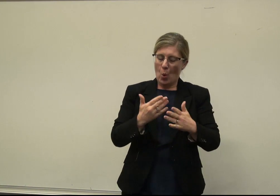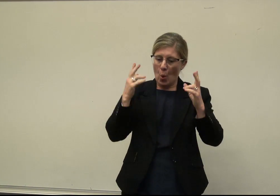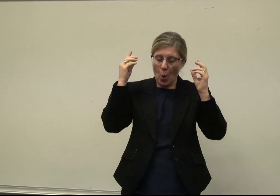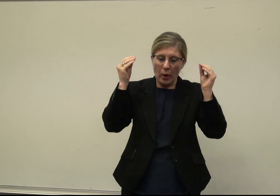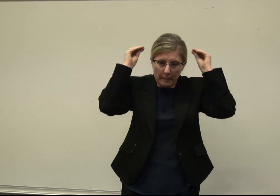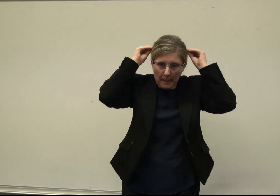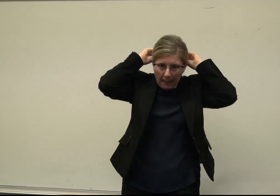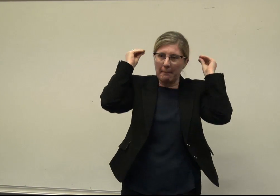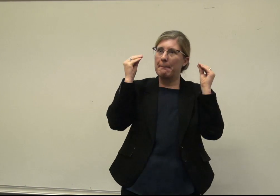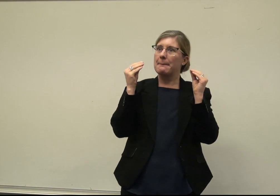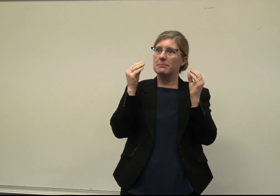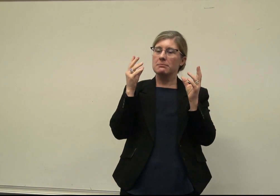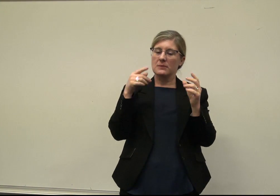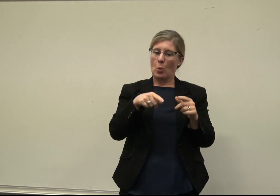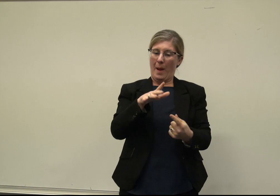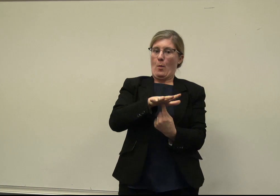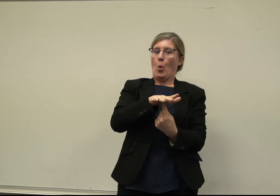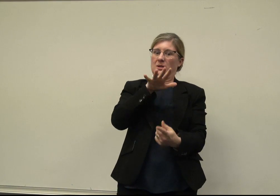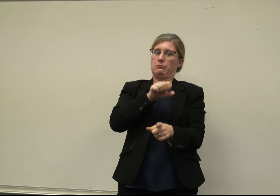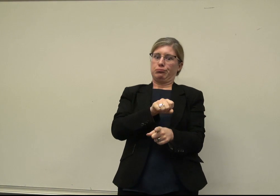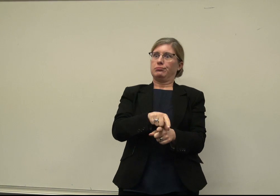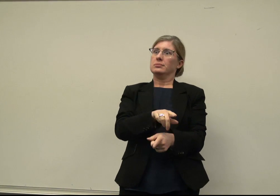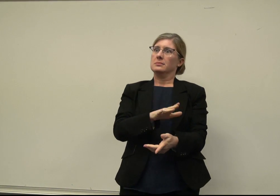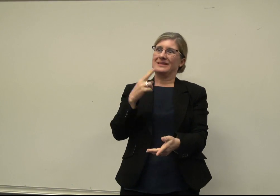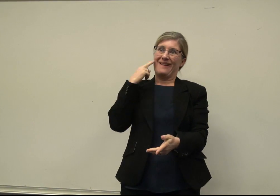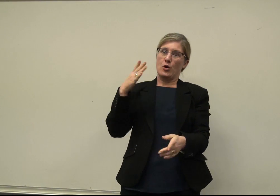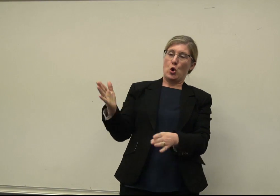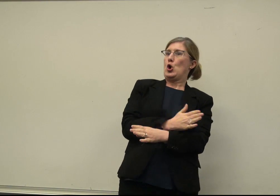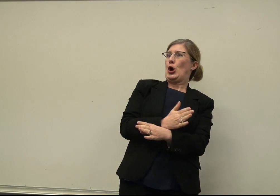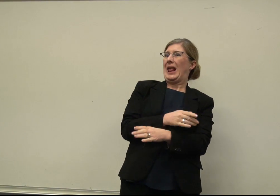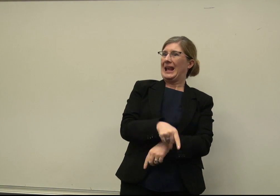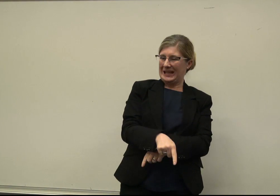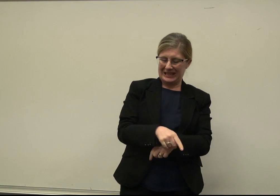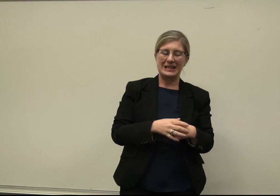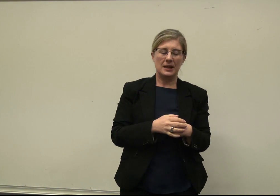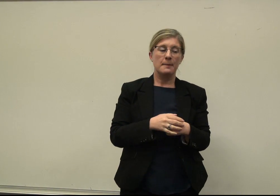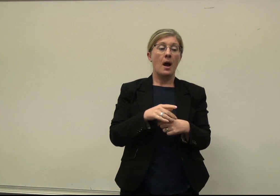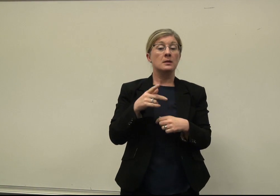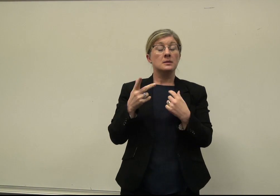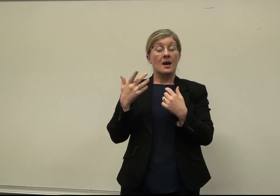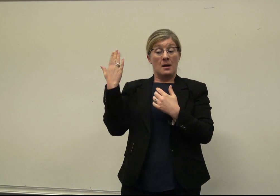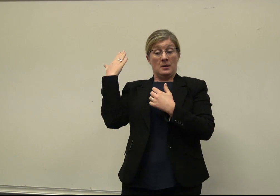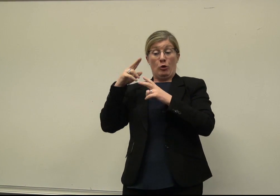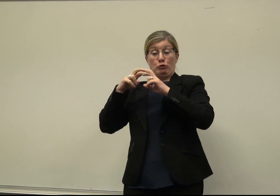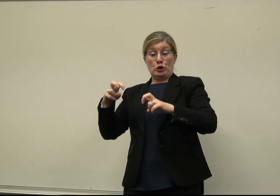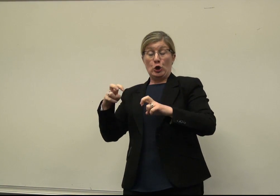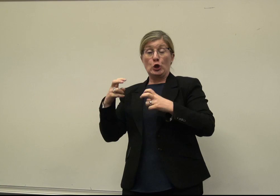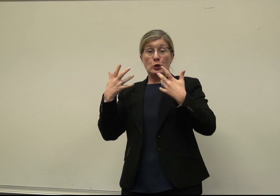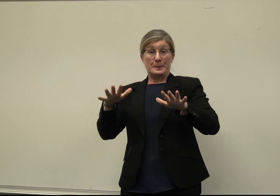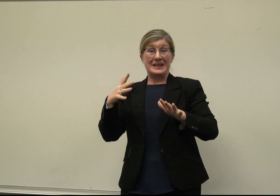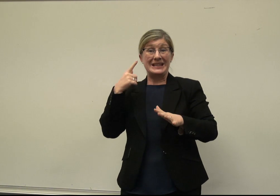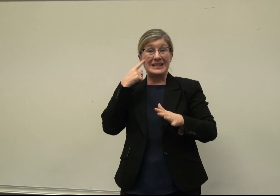very important. But previous research actually showed that deaf children who